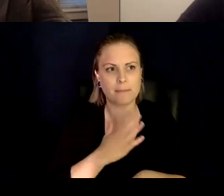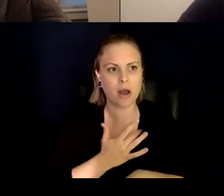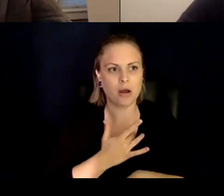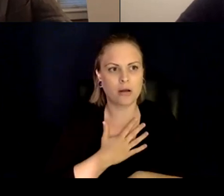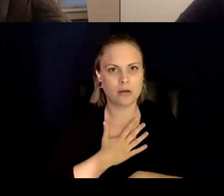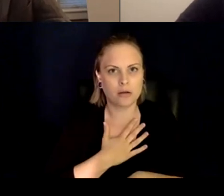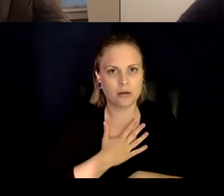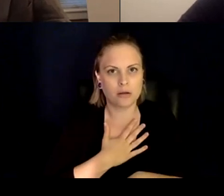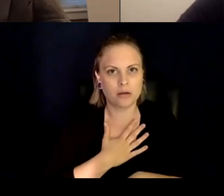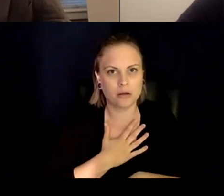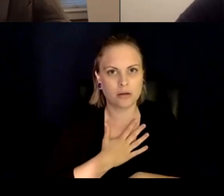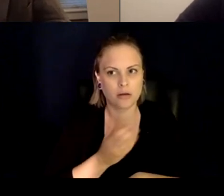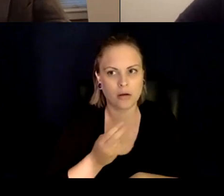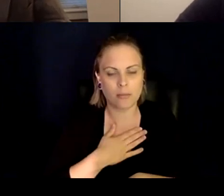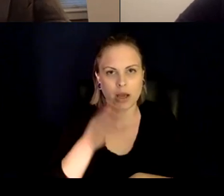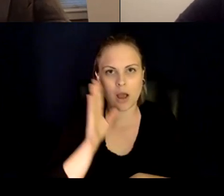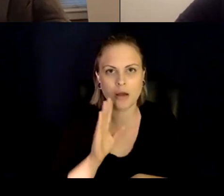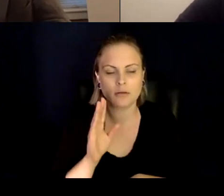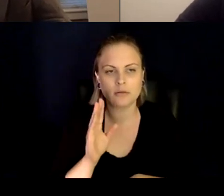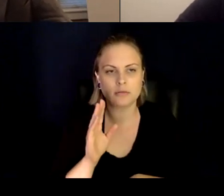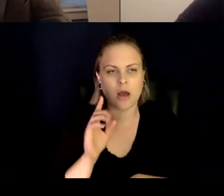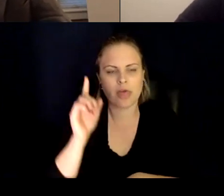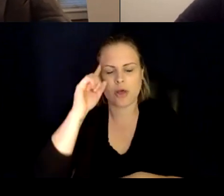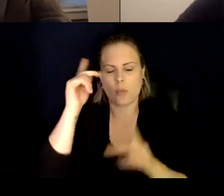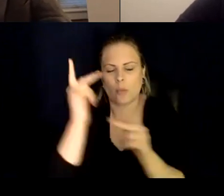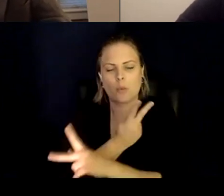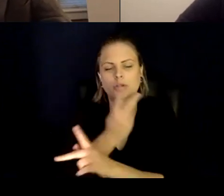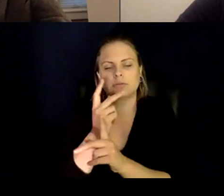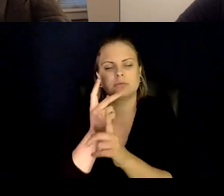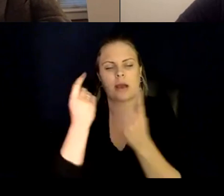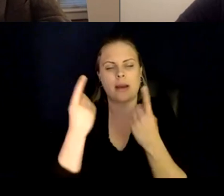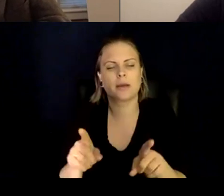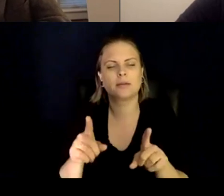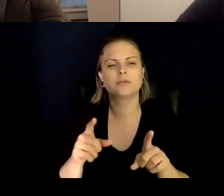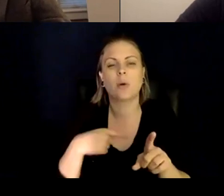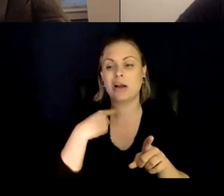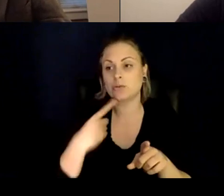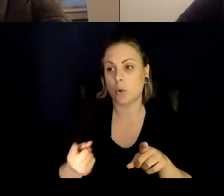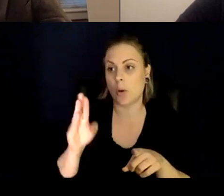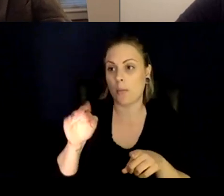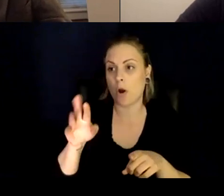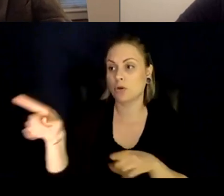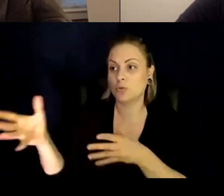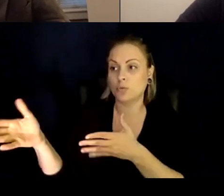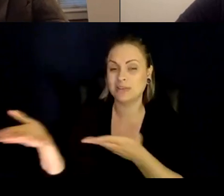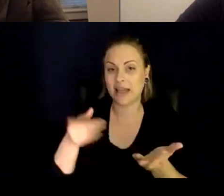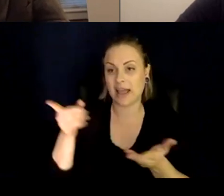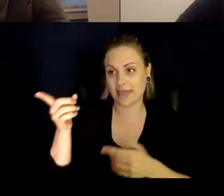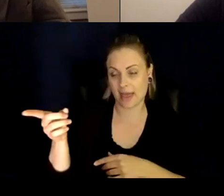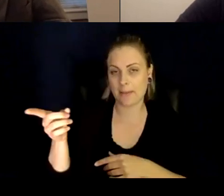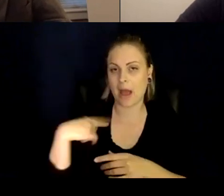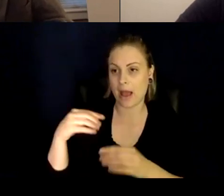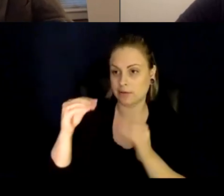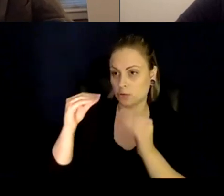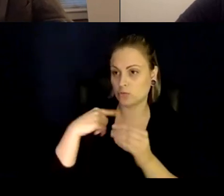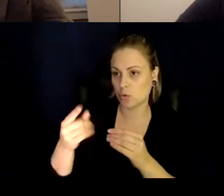I thought, oh my God, the worst kind of thing. So I told Barbara, I said, you take them down. And I instructed the students, I